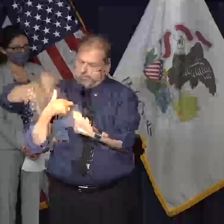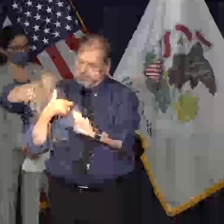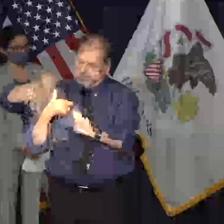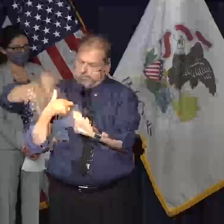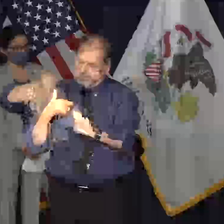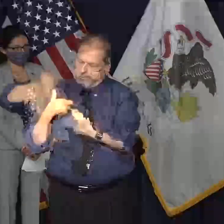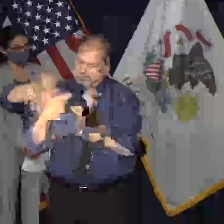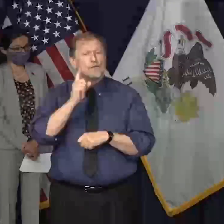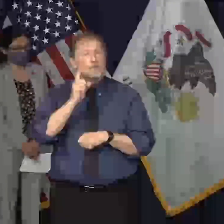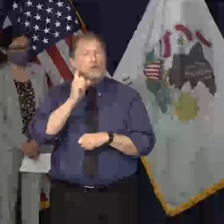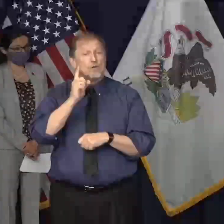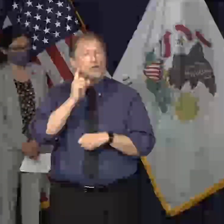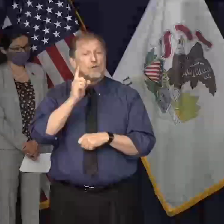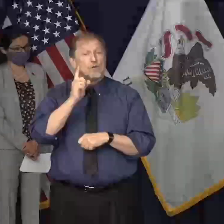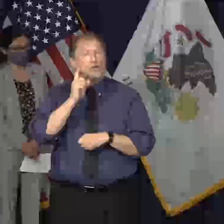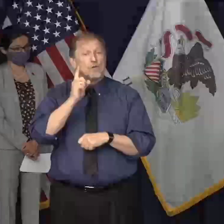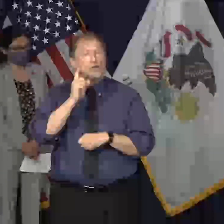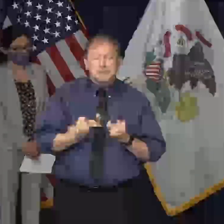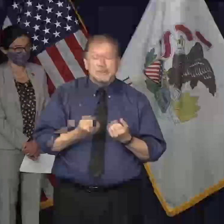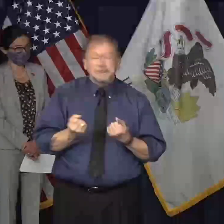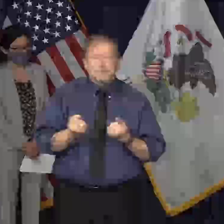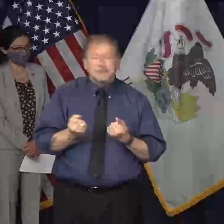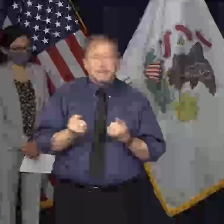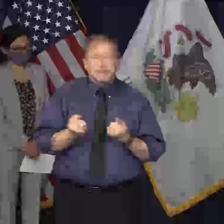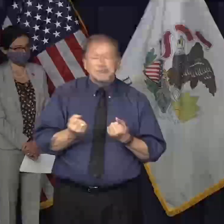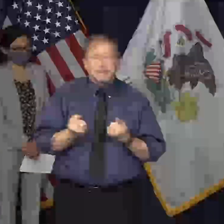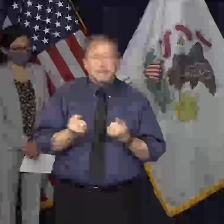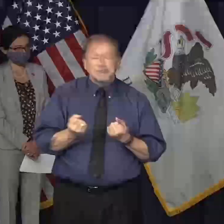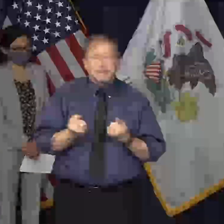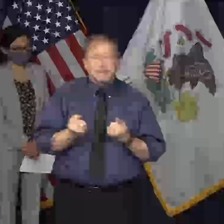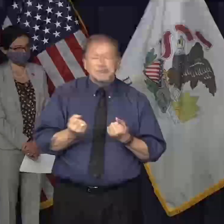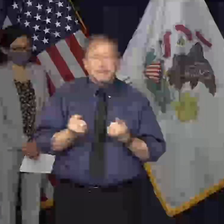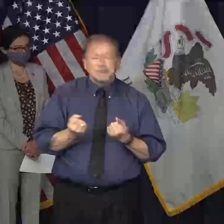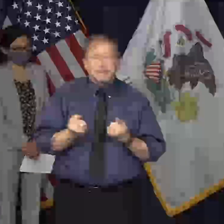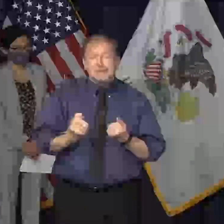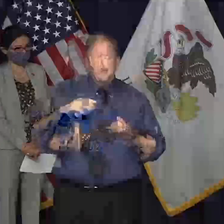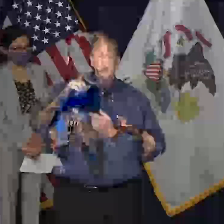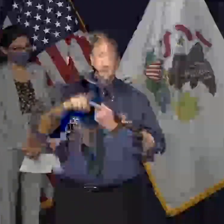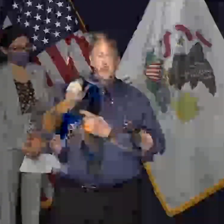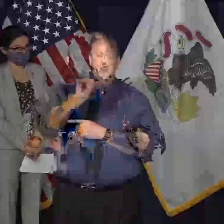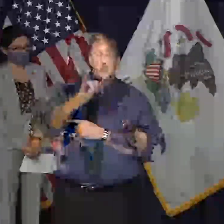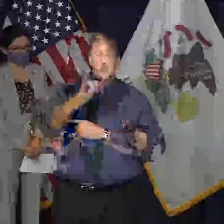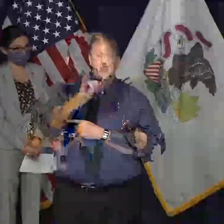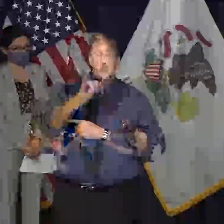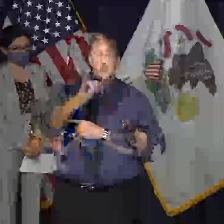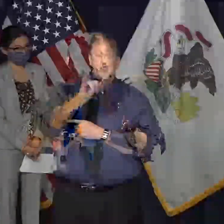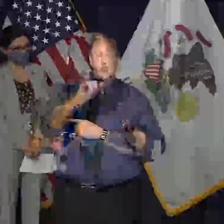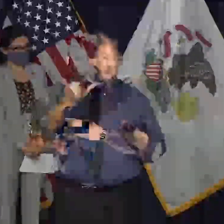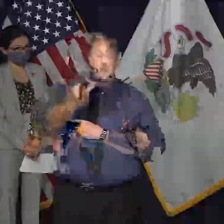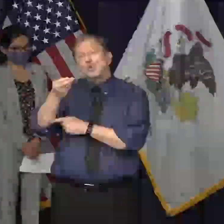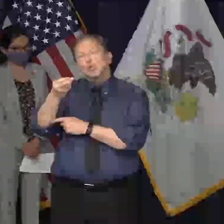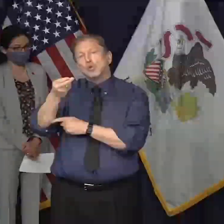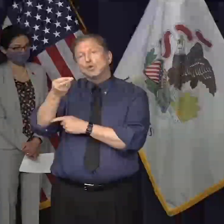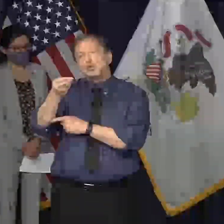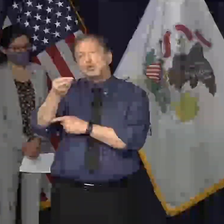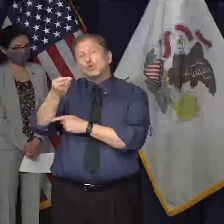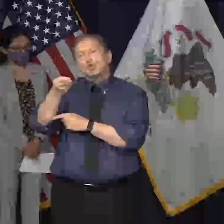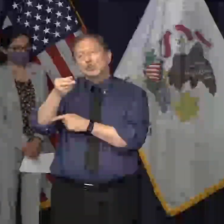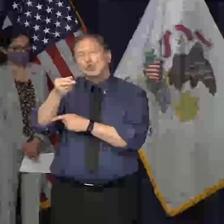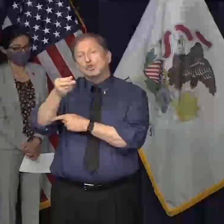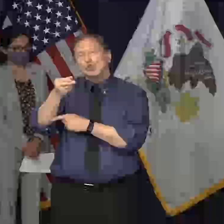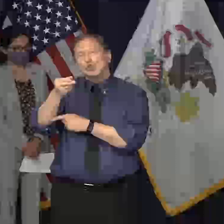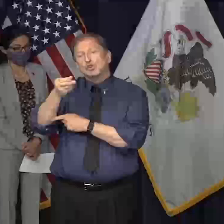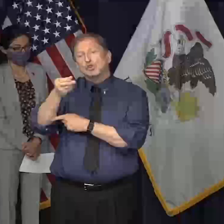departments, complaints should be submitted to the Illinois OSHA through the Illinois Department of Labor.